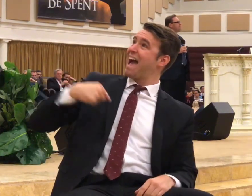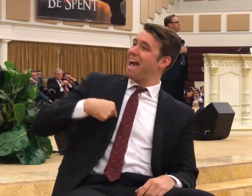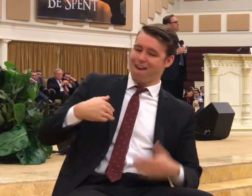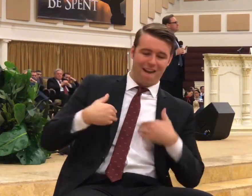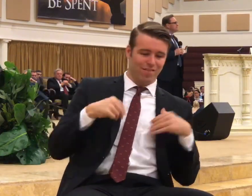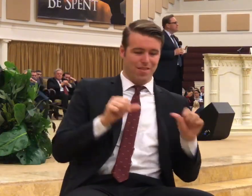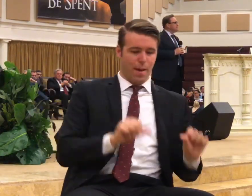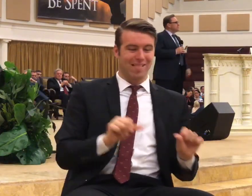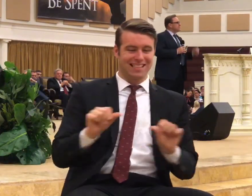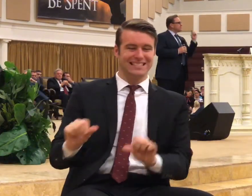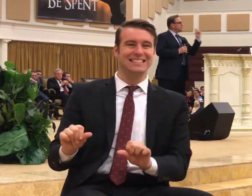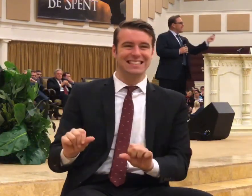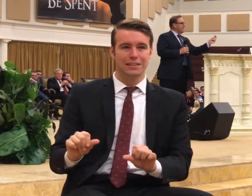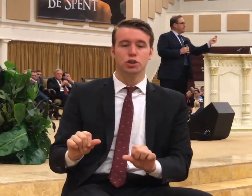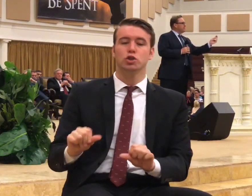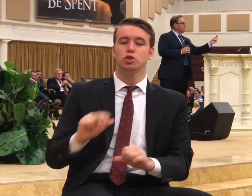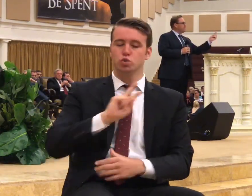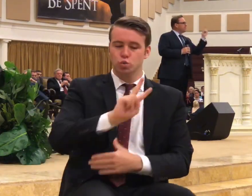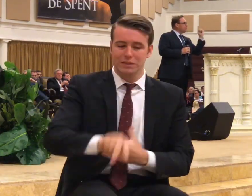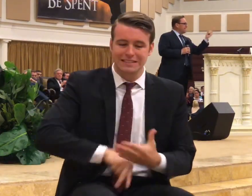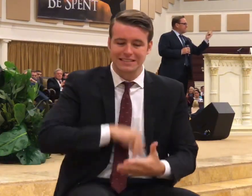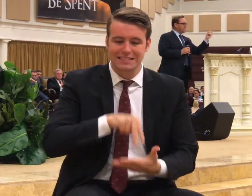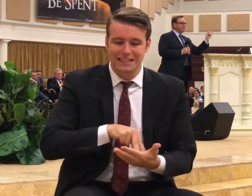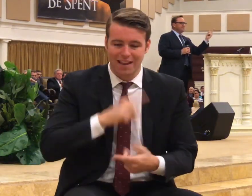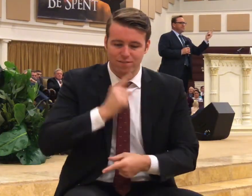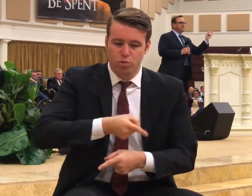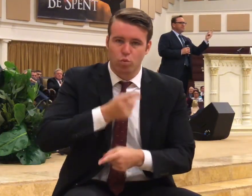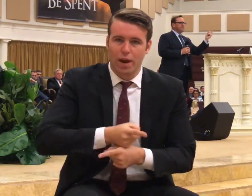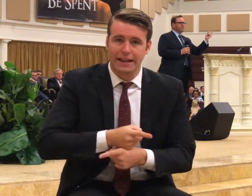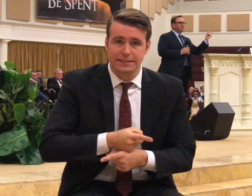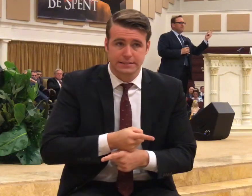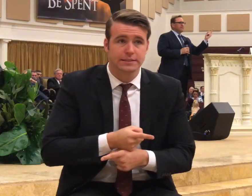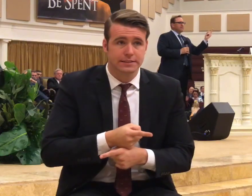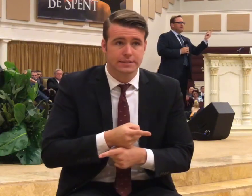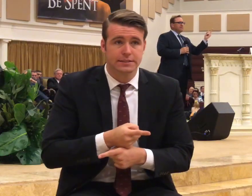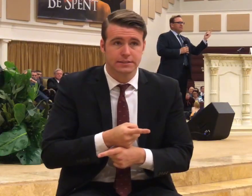capacity to stand for righteousness.